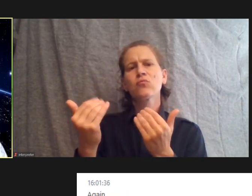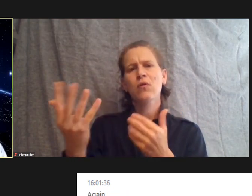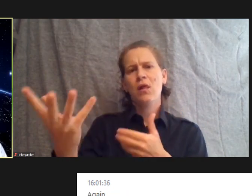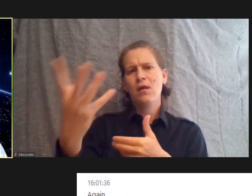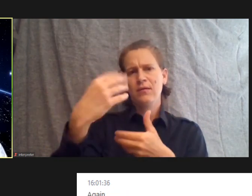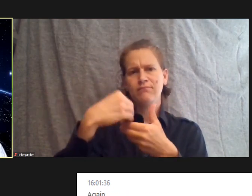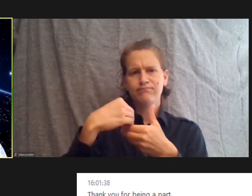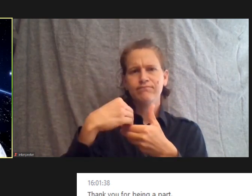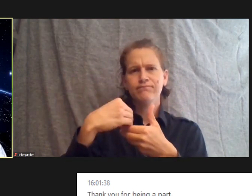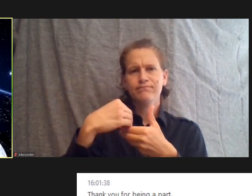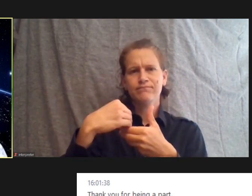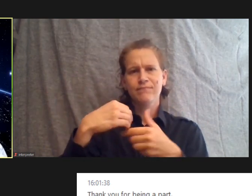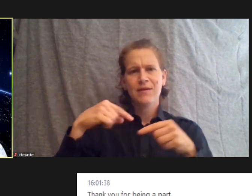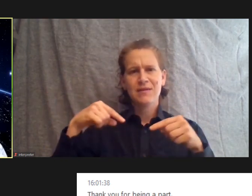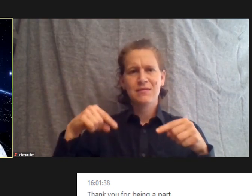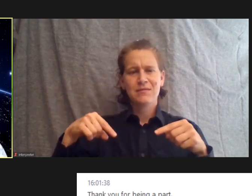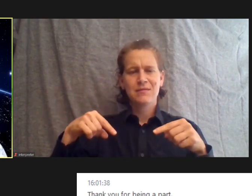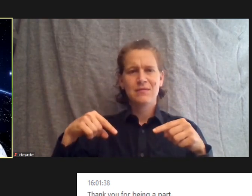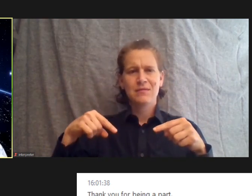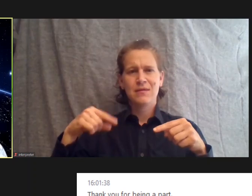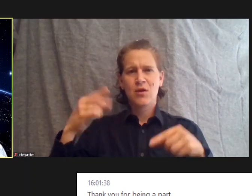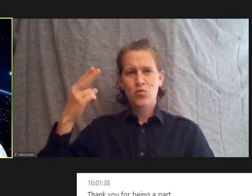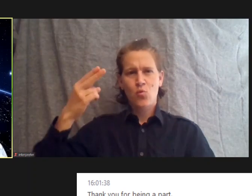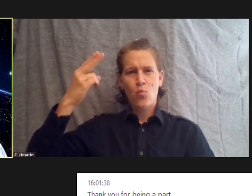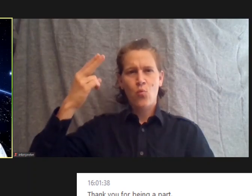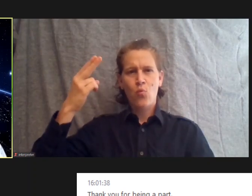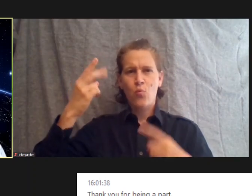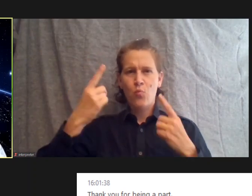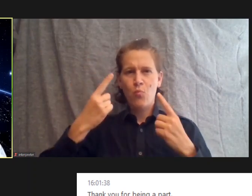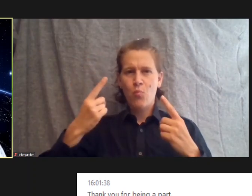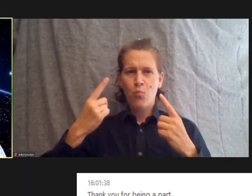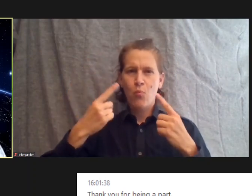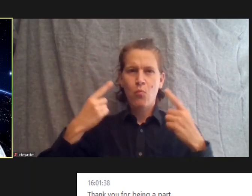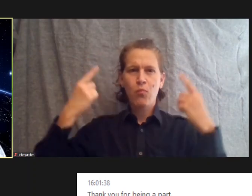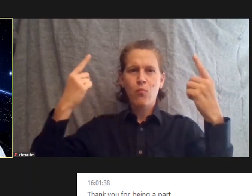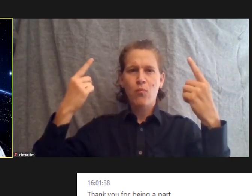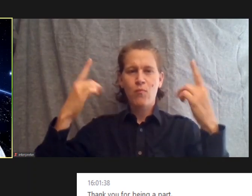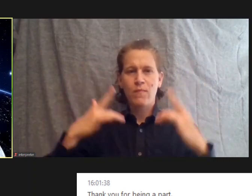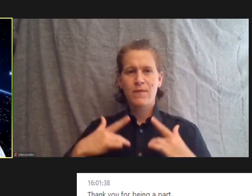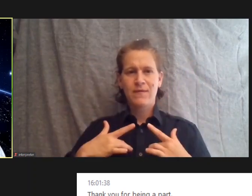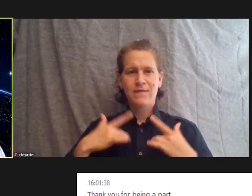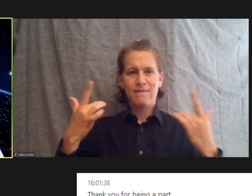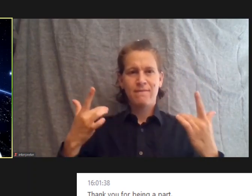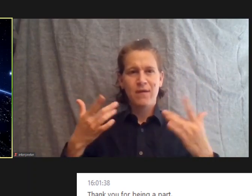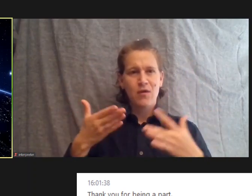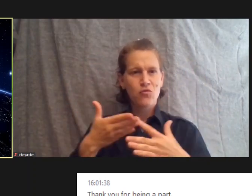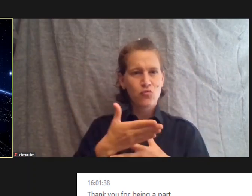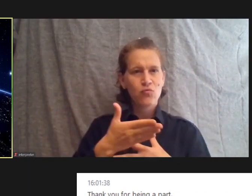of this historic ADA event through Arts Access.